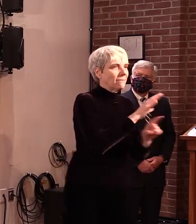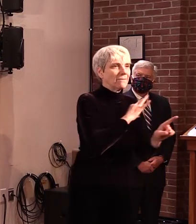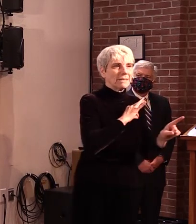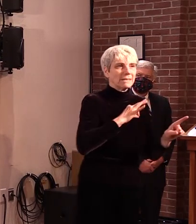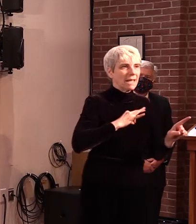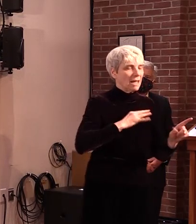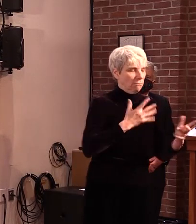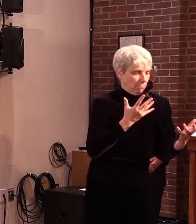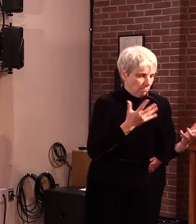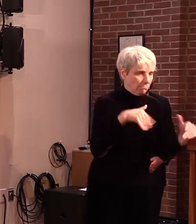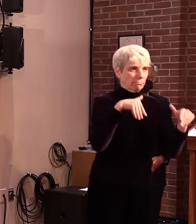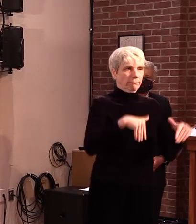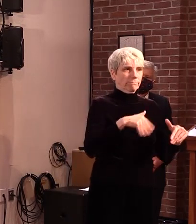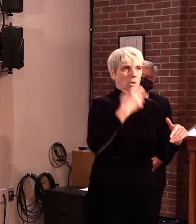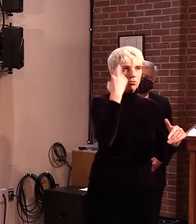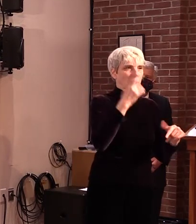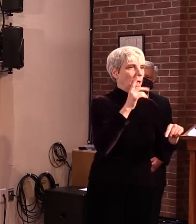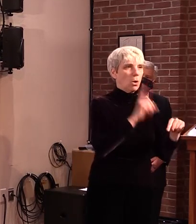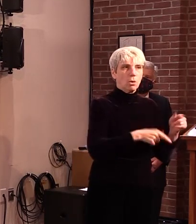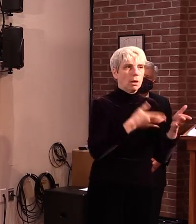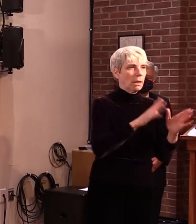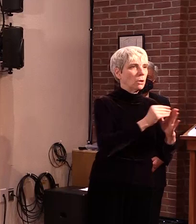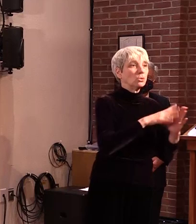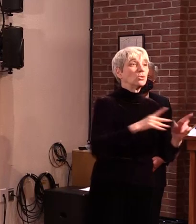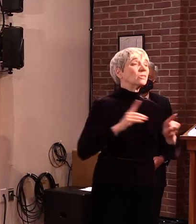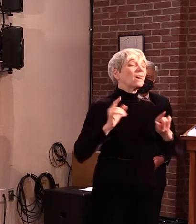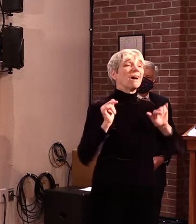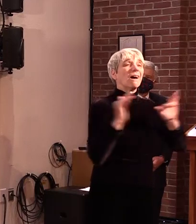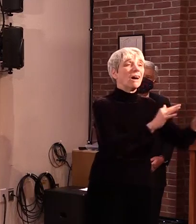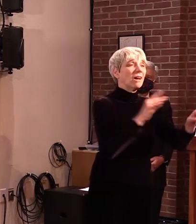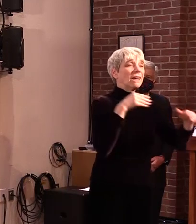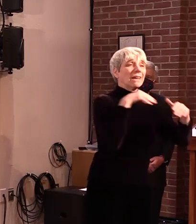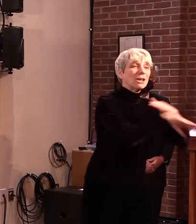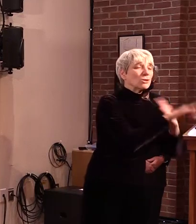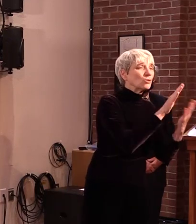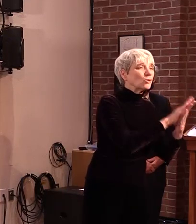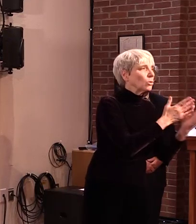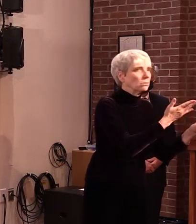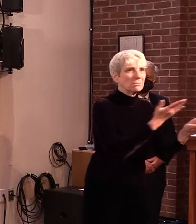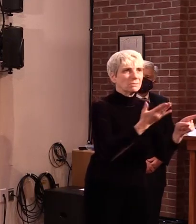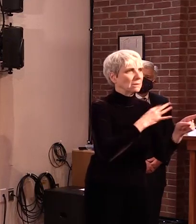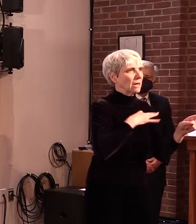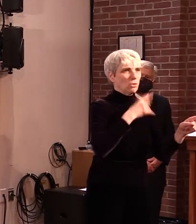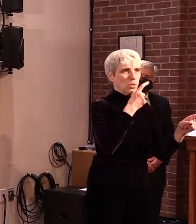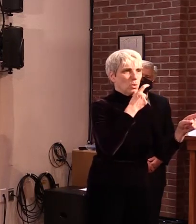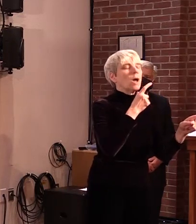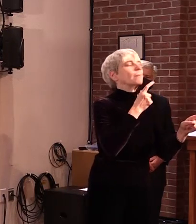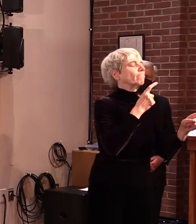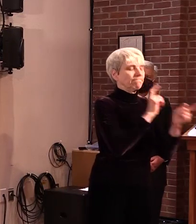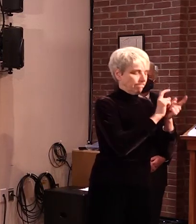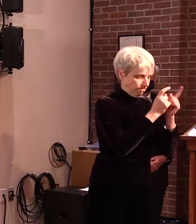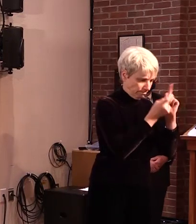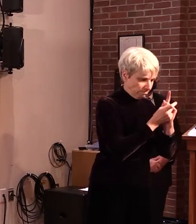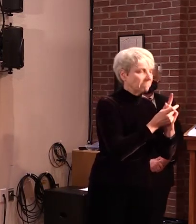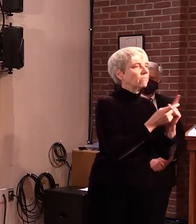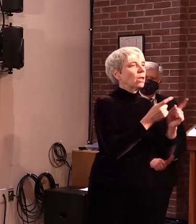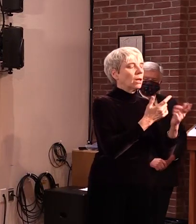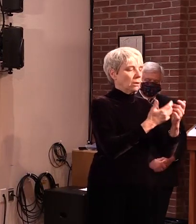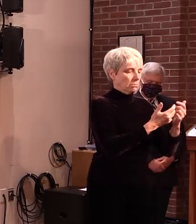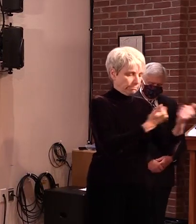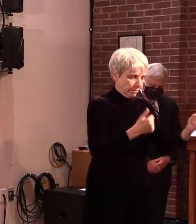impacted the school's ability to return to in-person instruction. This necessitated a decision to move to remote learning for the remainder of this